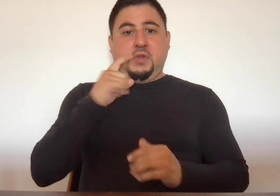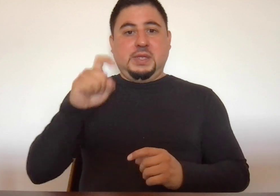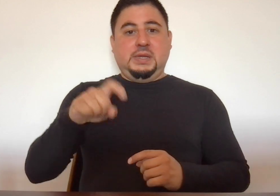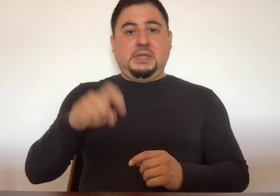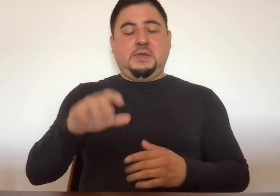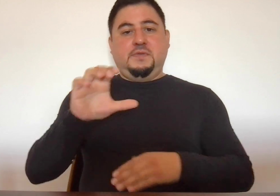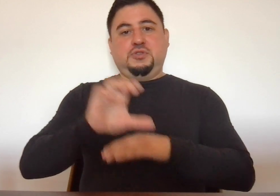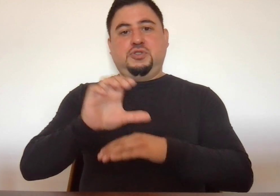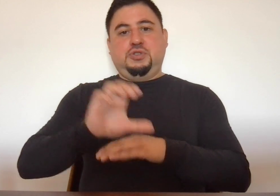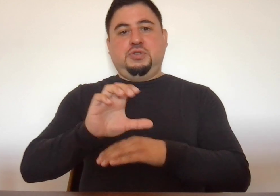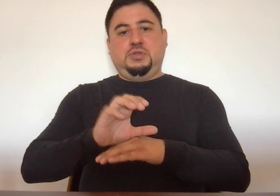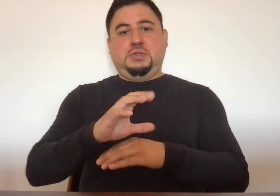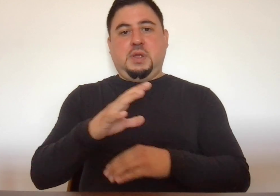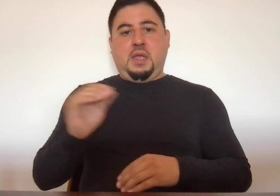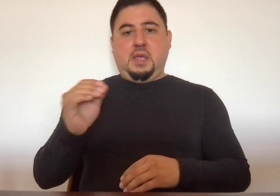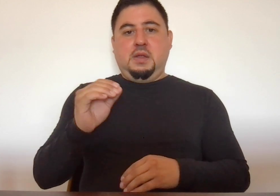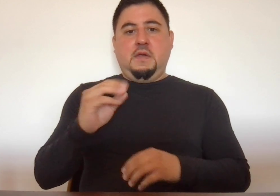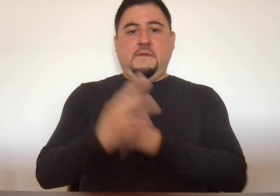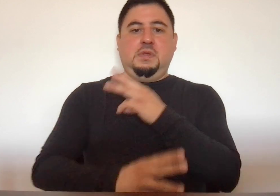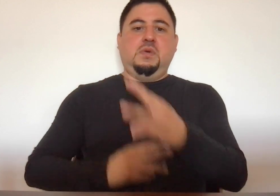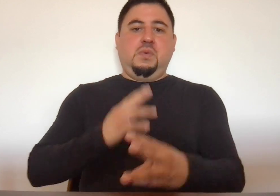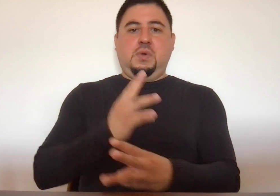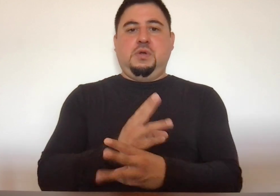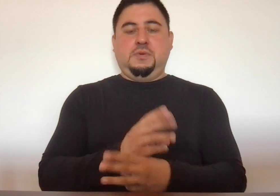church and of the world.